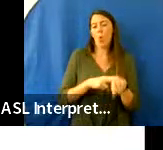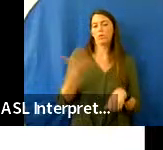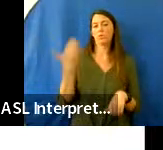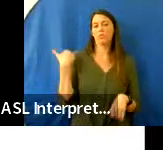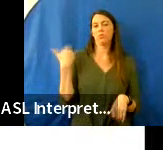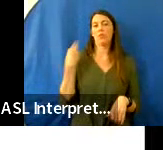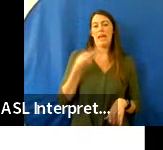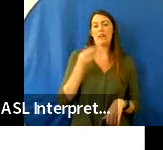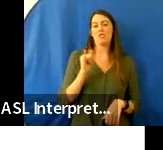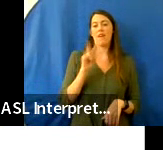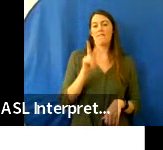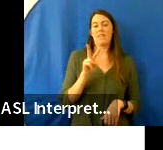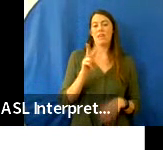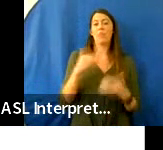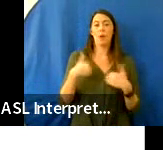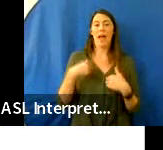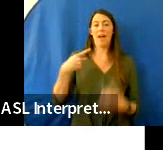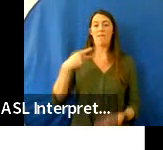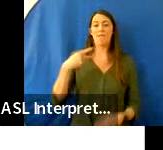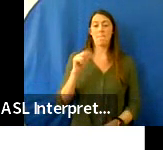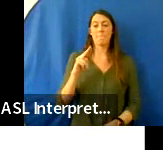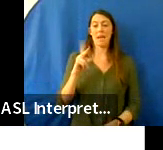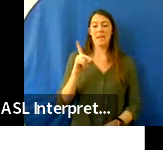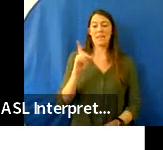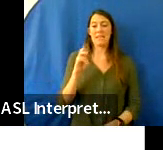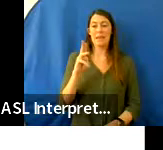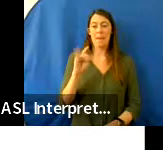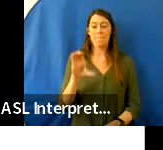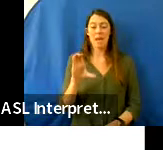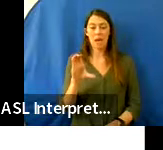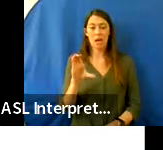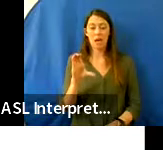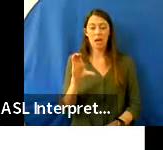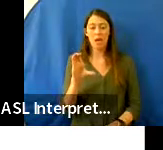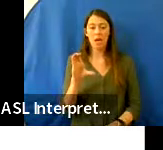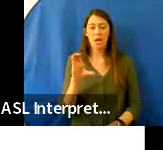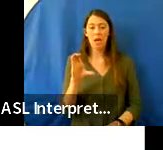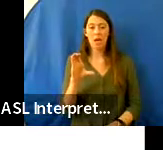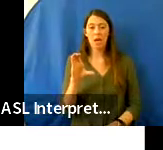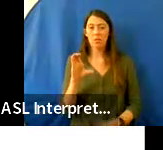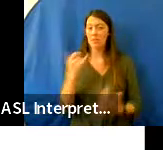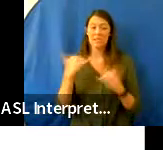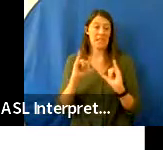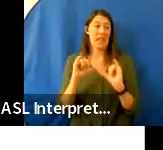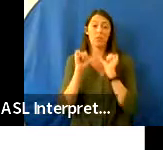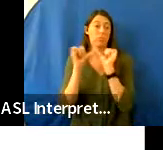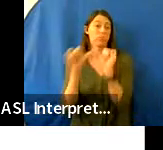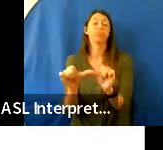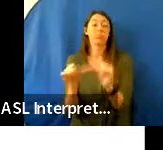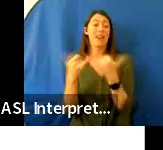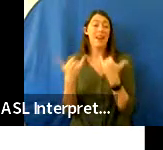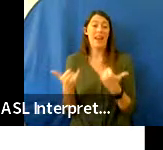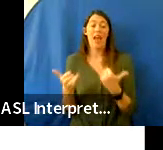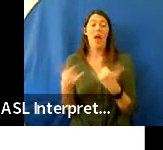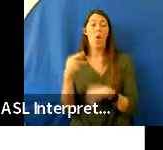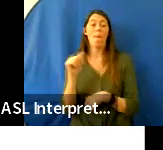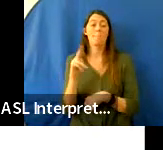ongoing, although one might argue it's more in a state of balance than it has been.